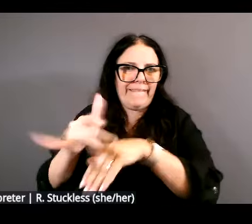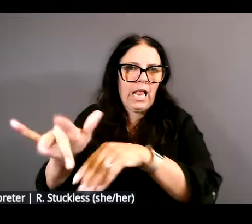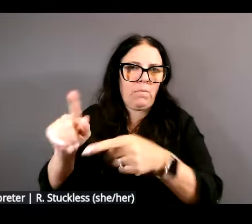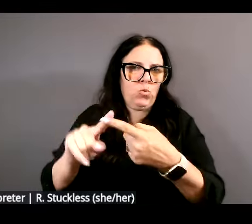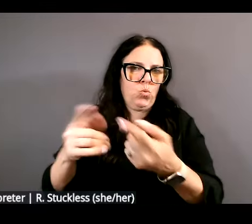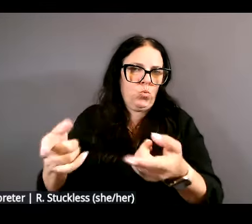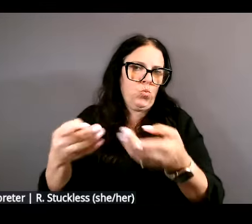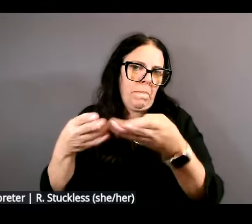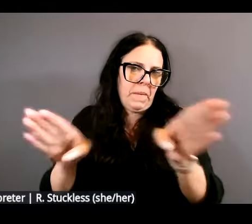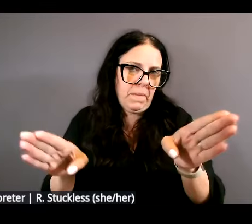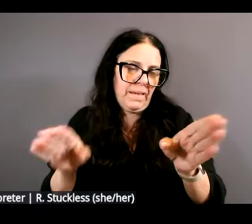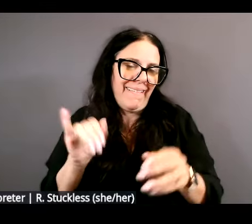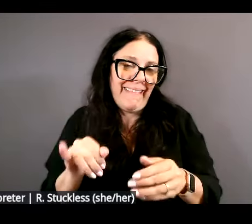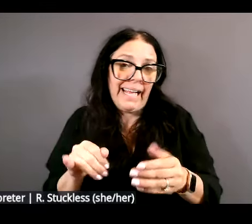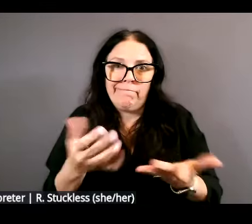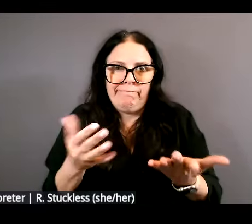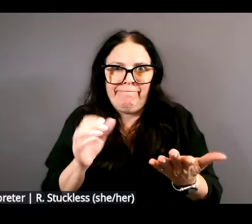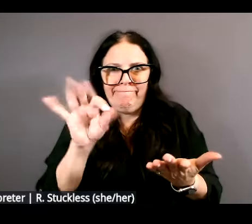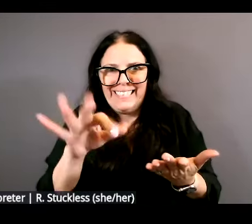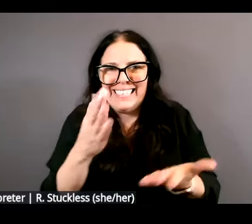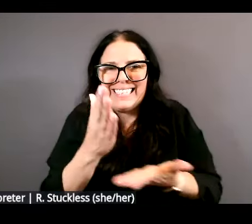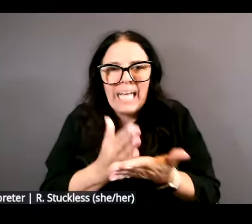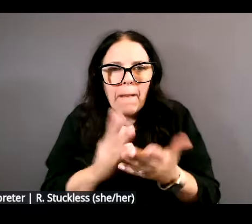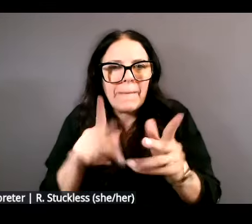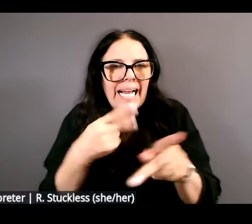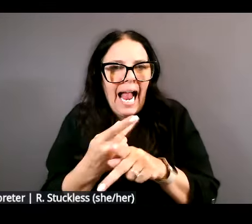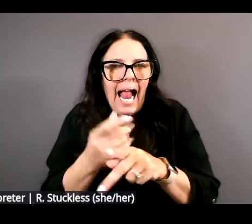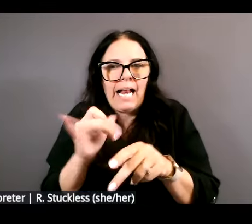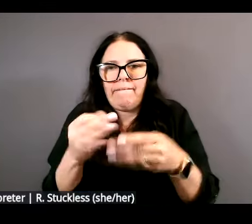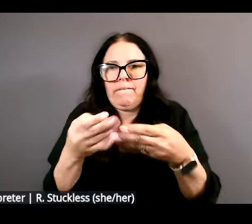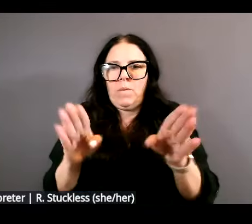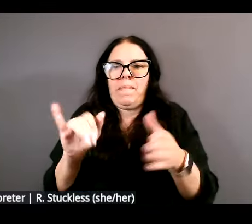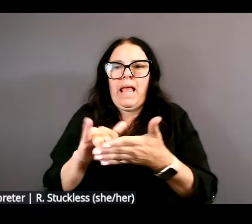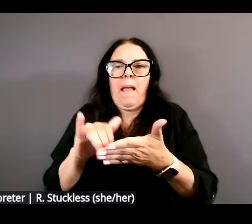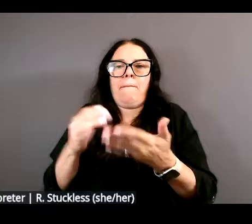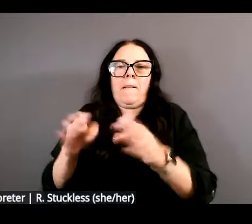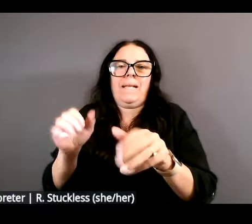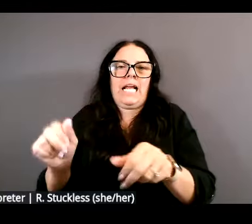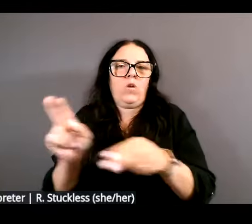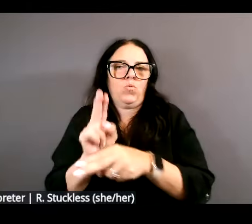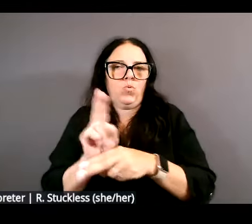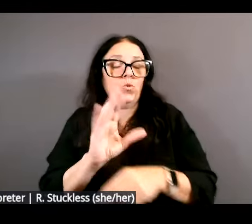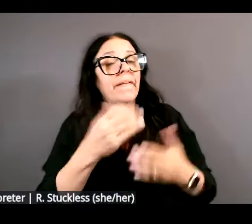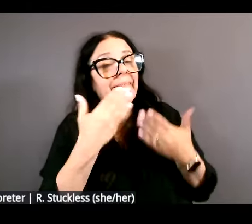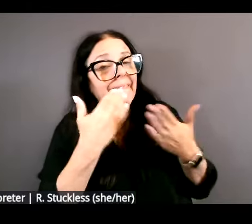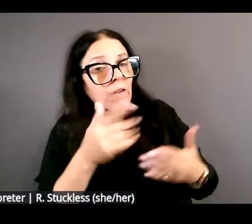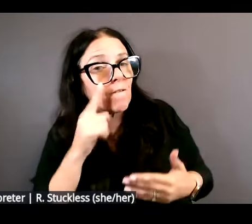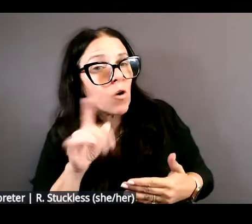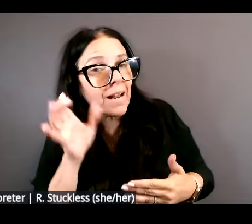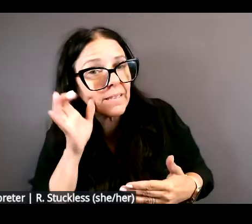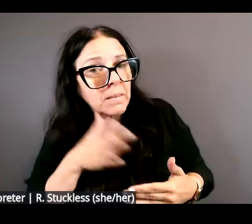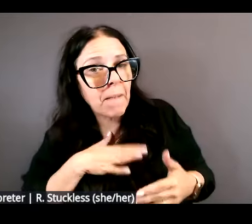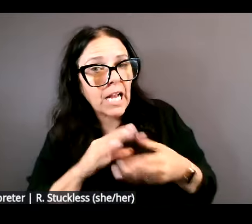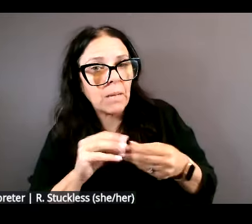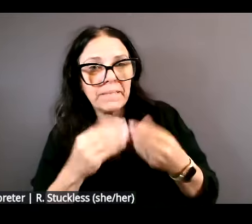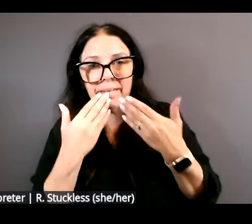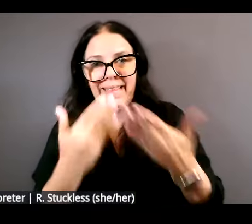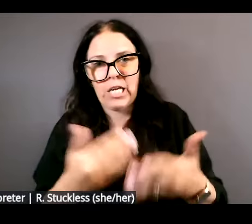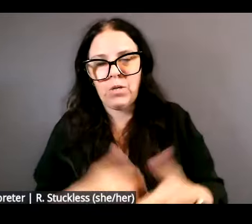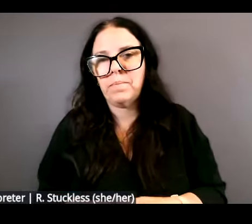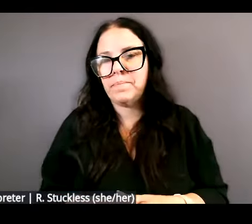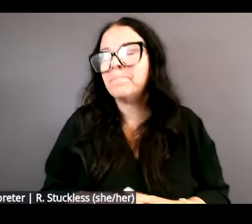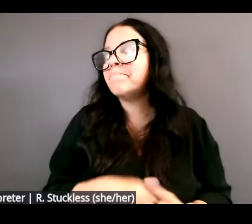question. Is there some access that could be made? So I appreciate your listening to my comments today. Thank you very much. Thank you for your